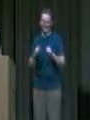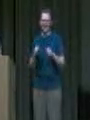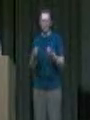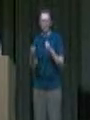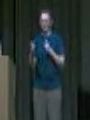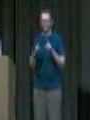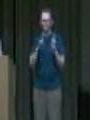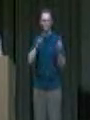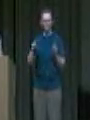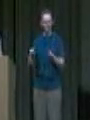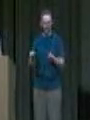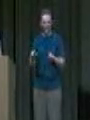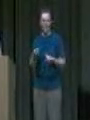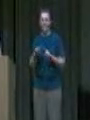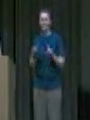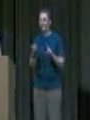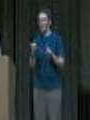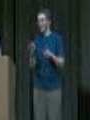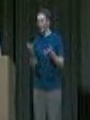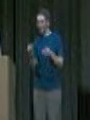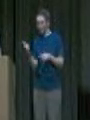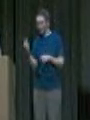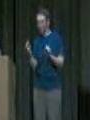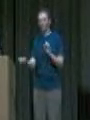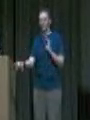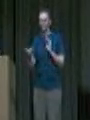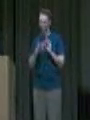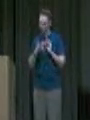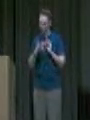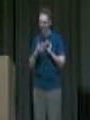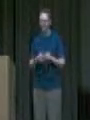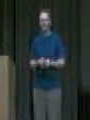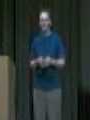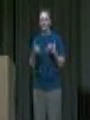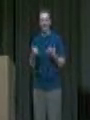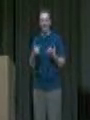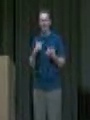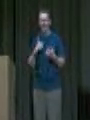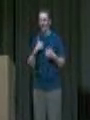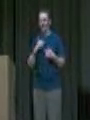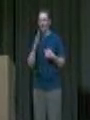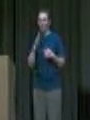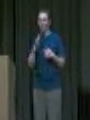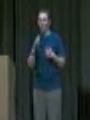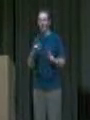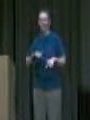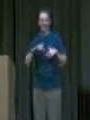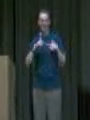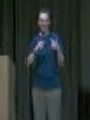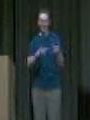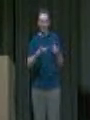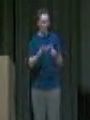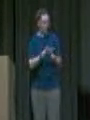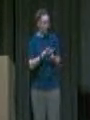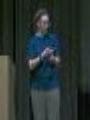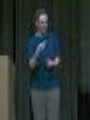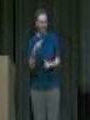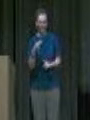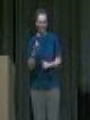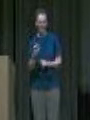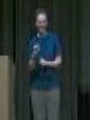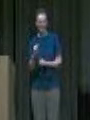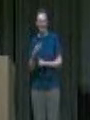but if you have anything else, you feel free to reach out to me. And without further ado, I will introduce